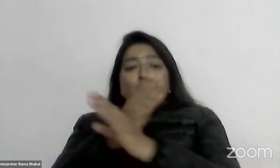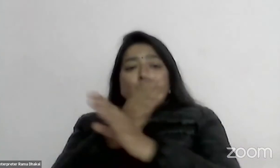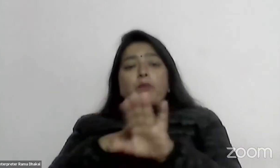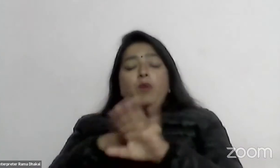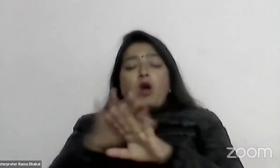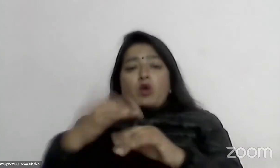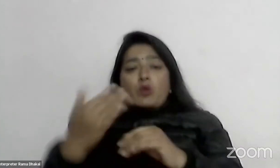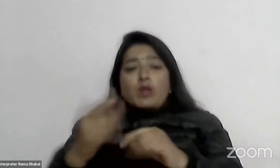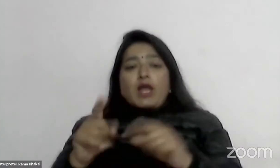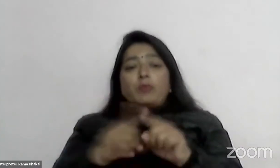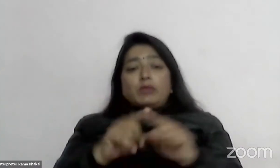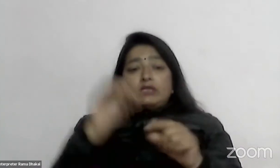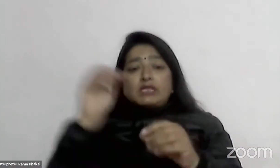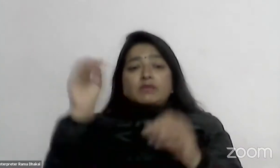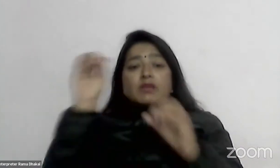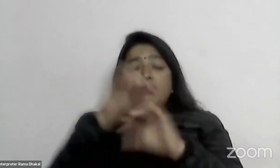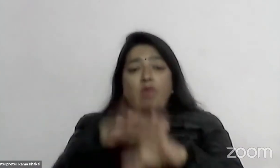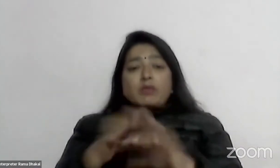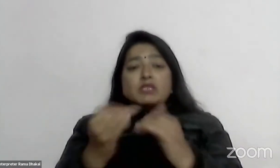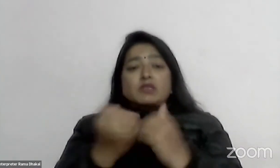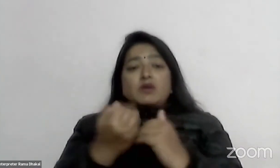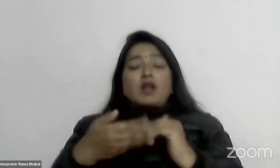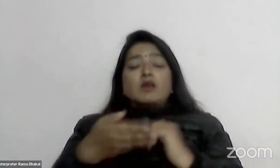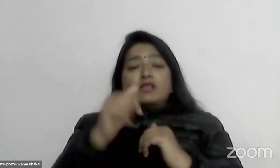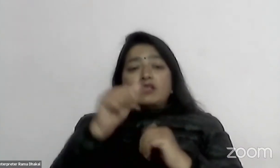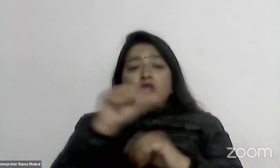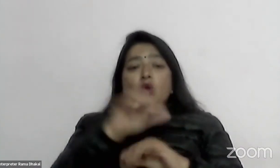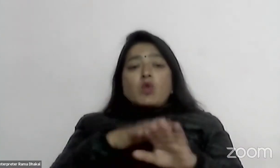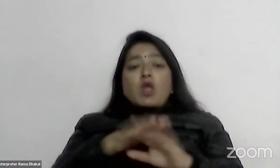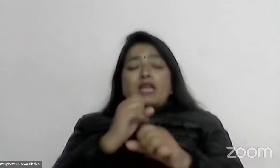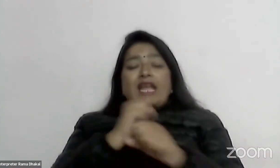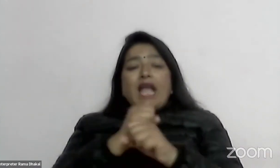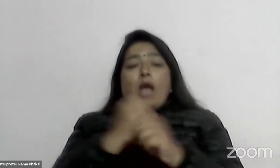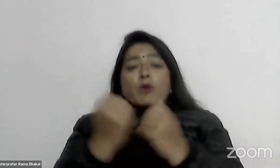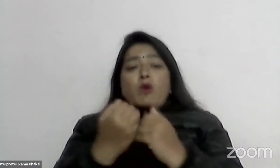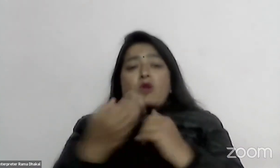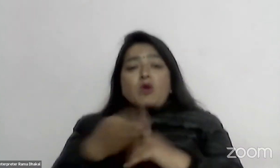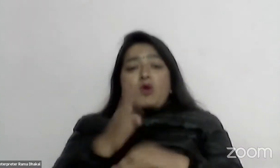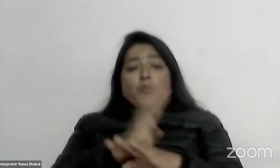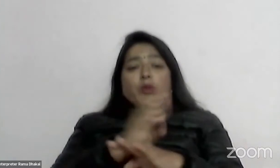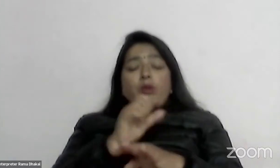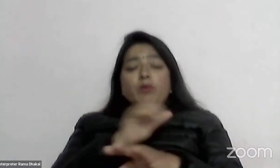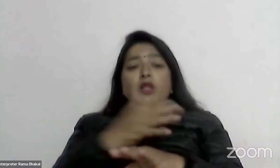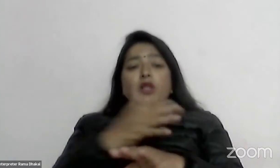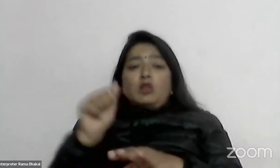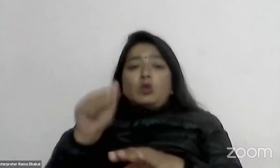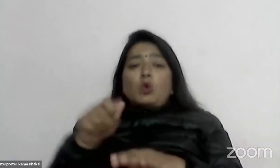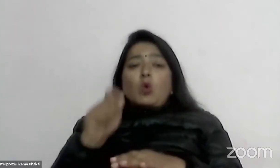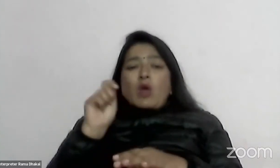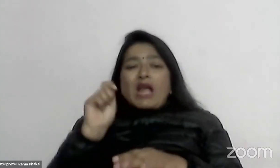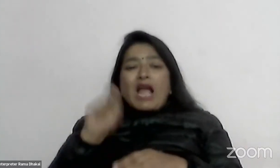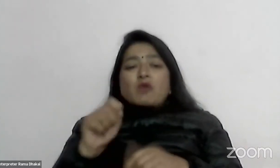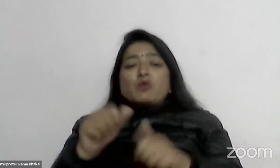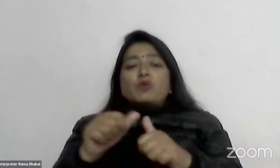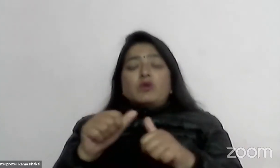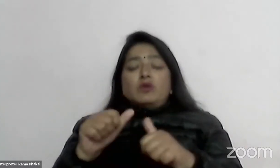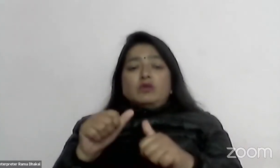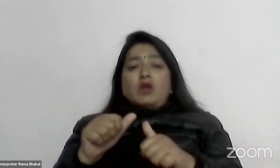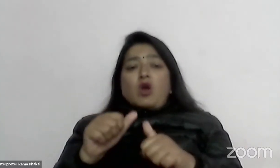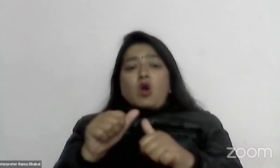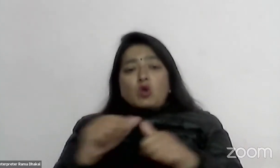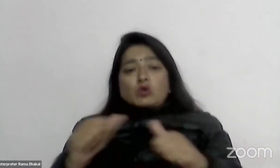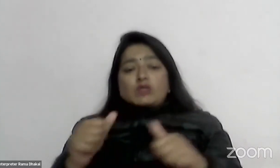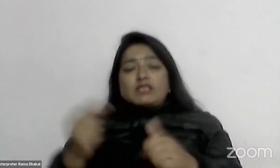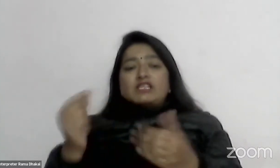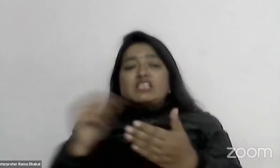see a bit more of a spirited challenge to the neoliberalist model, whilst also outlining the means of reacting to violations